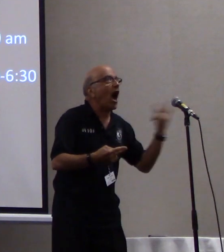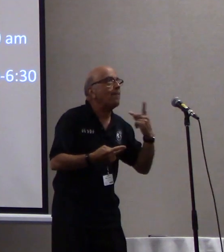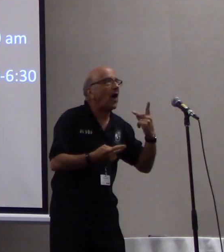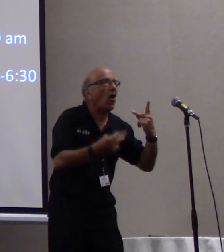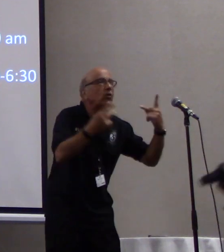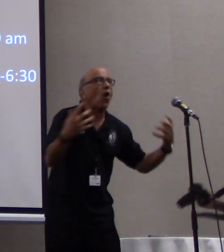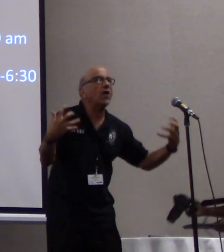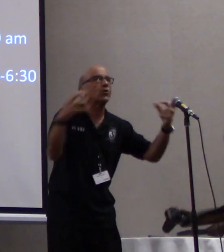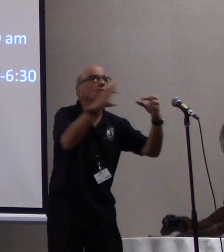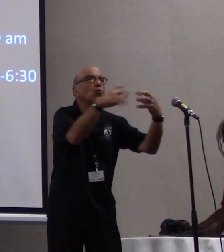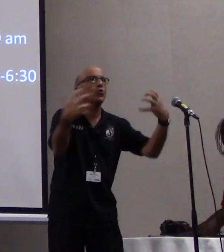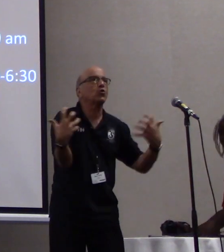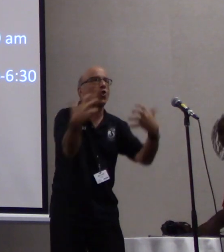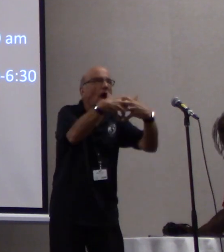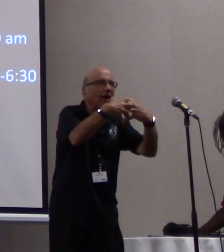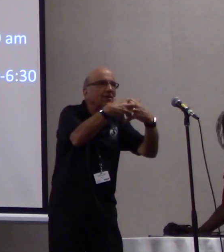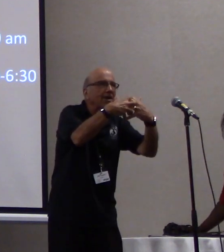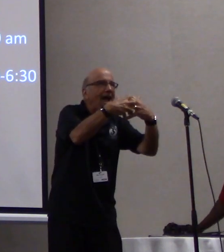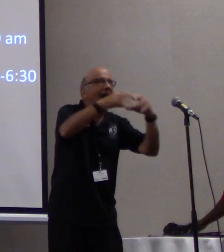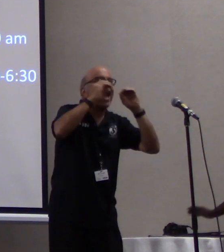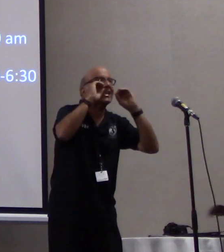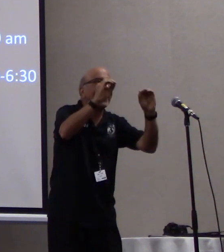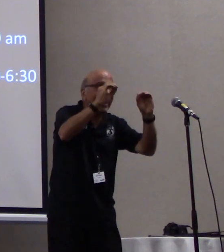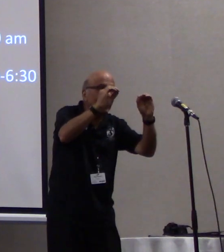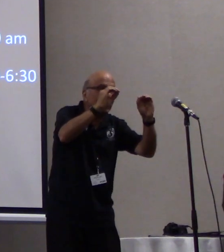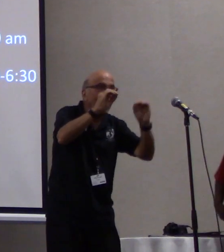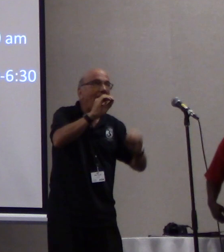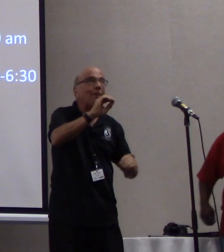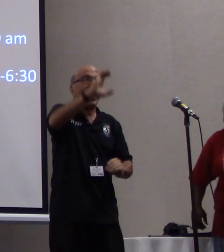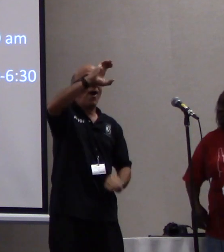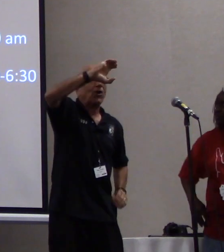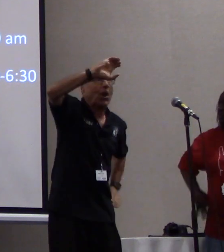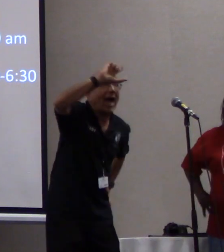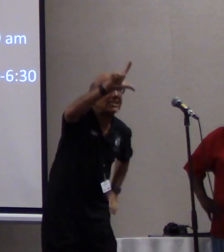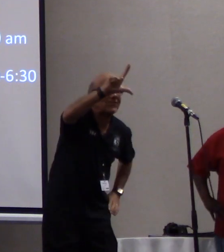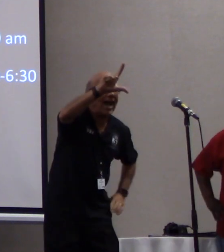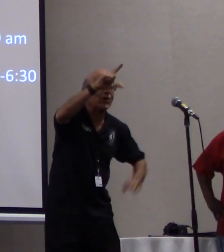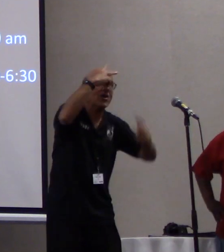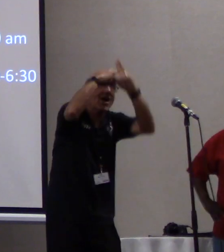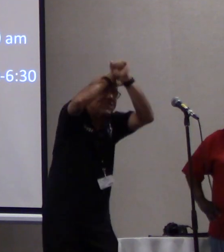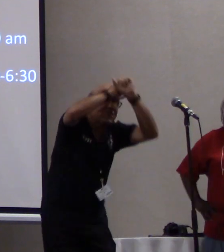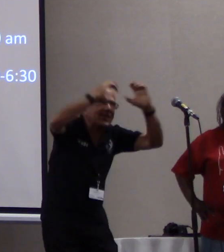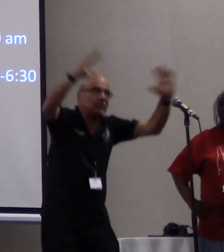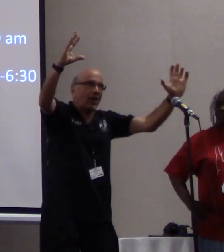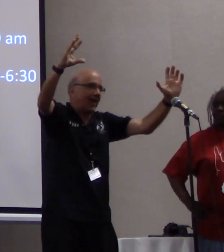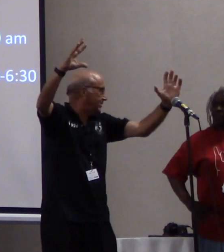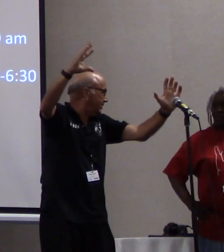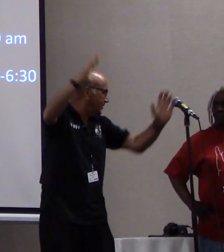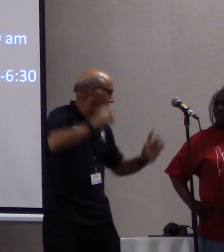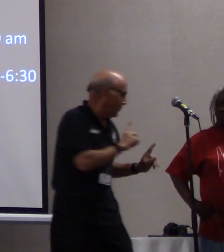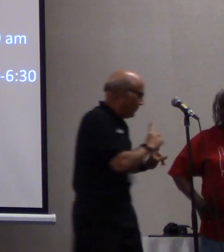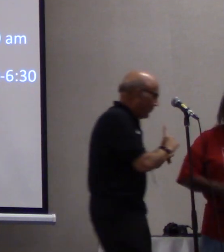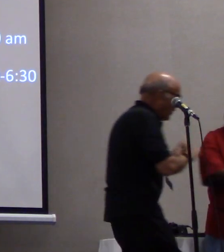We are both going to join and teach about classifier visualizing.